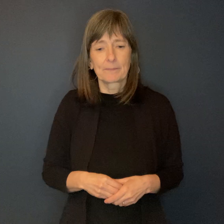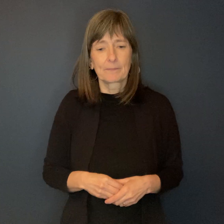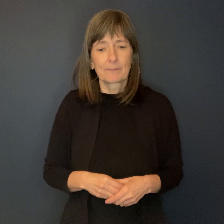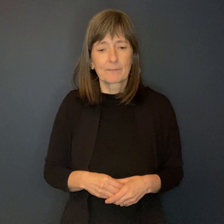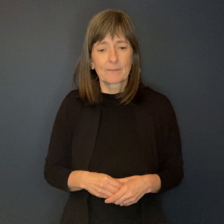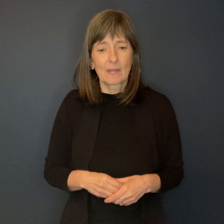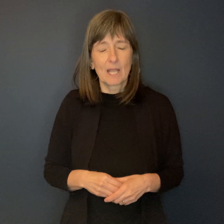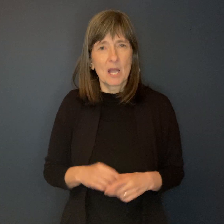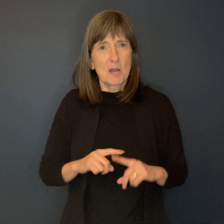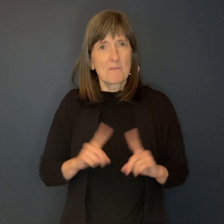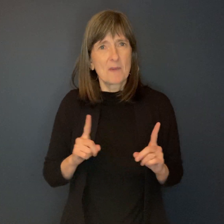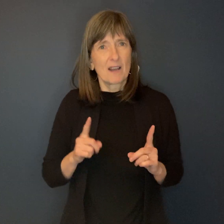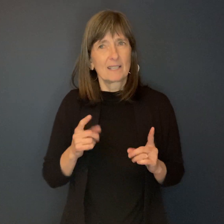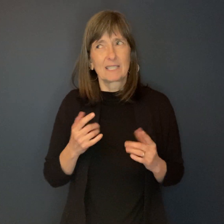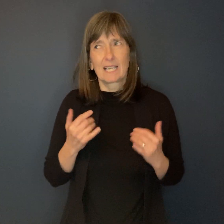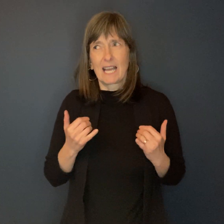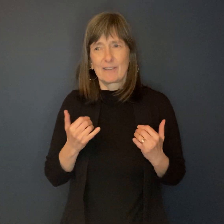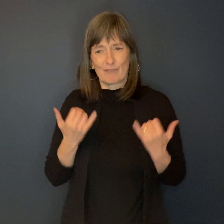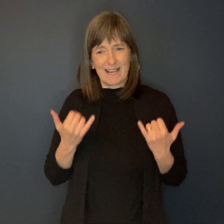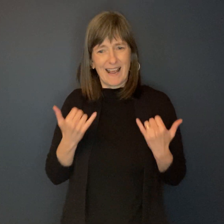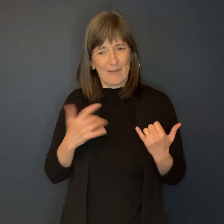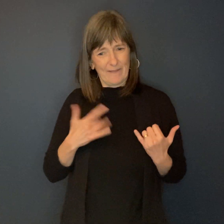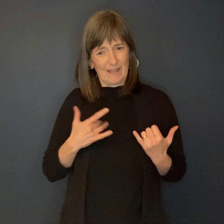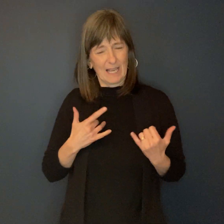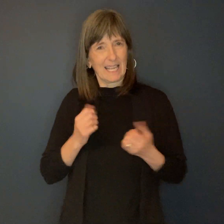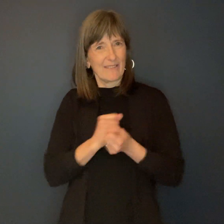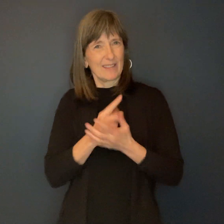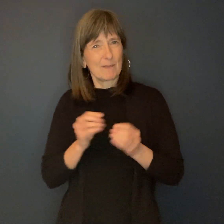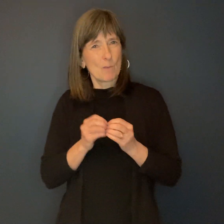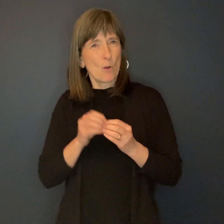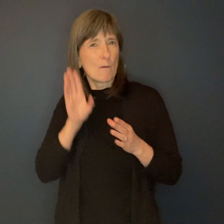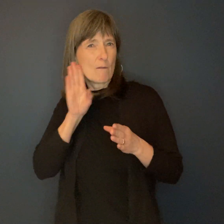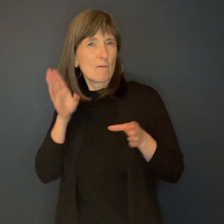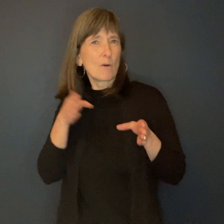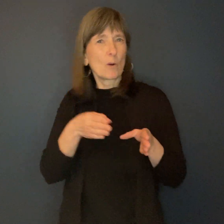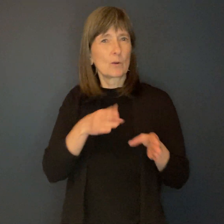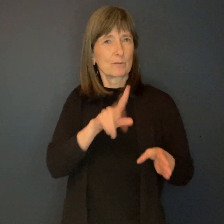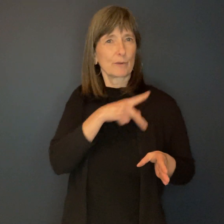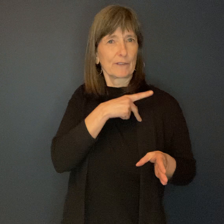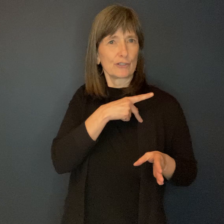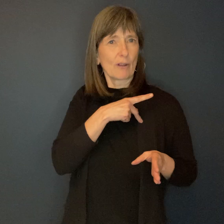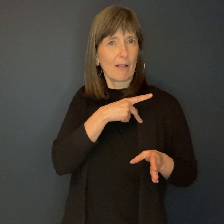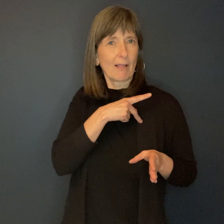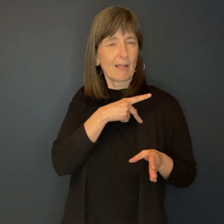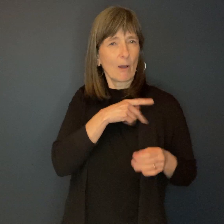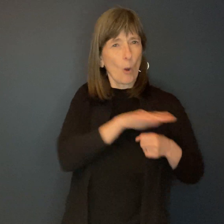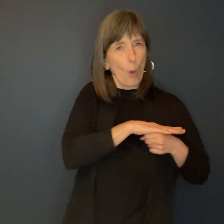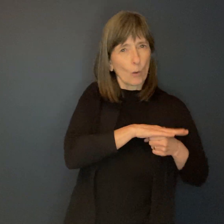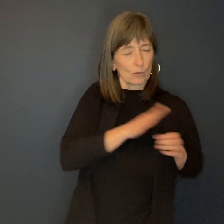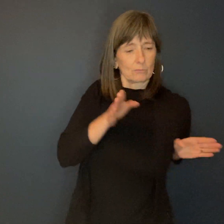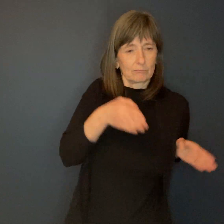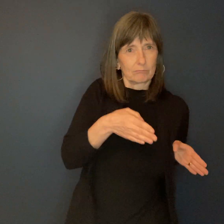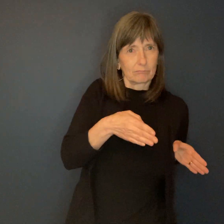things back more into a provincial level kind of focus and a local community level focus than